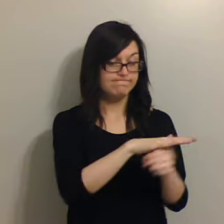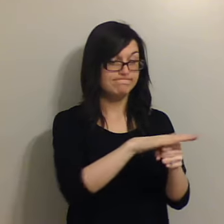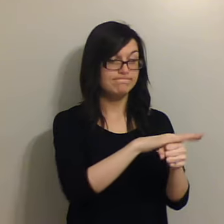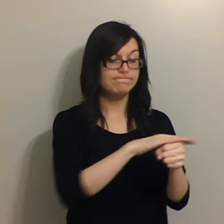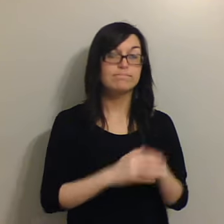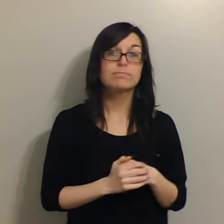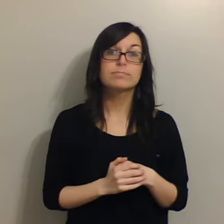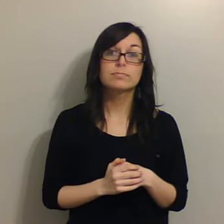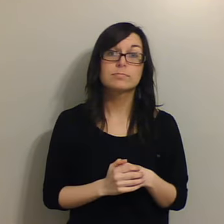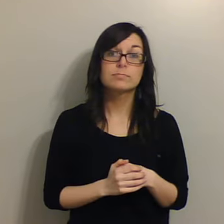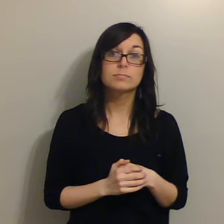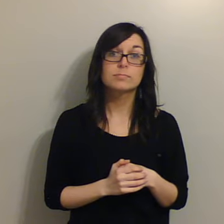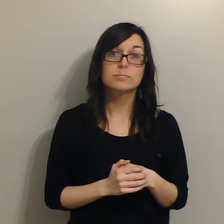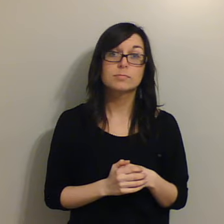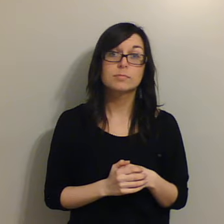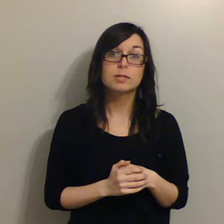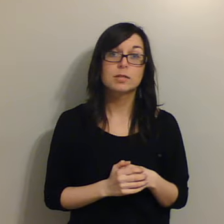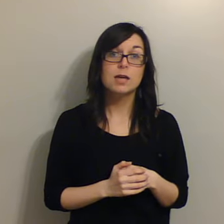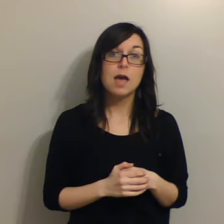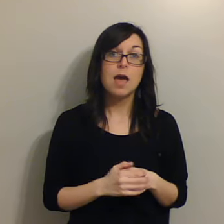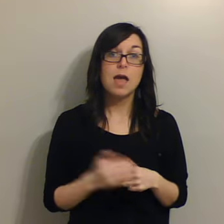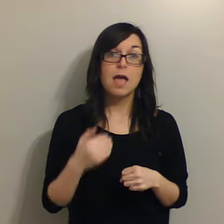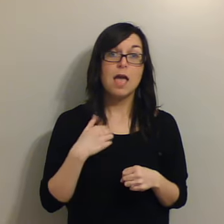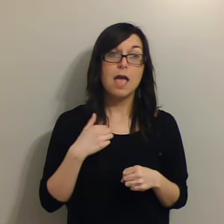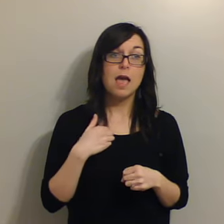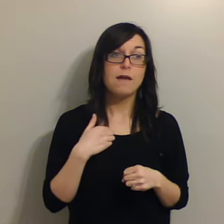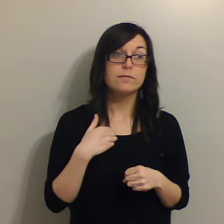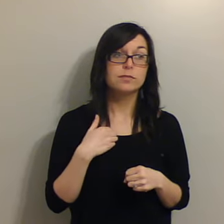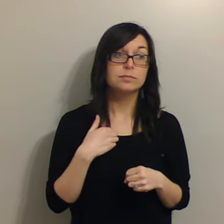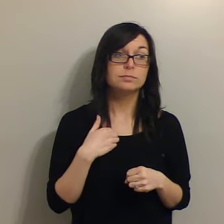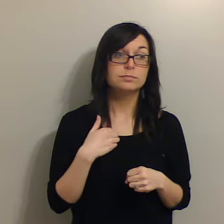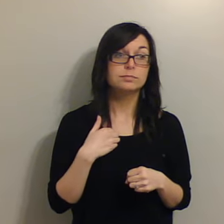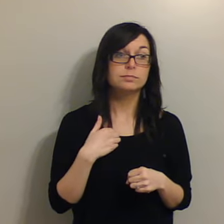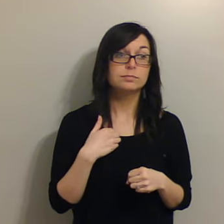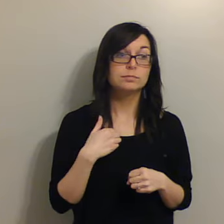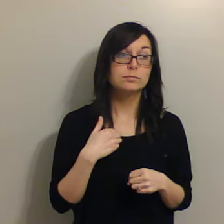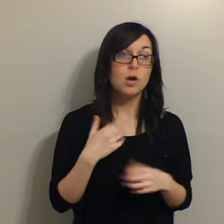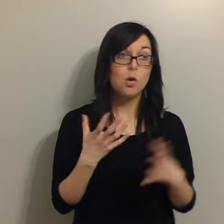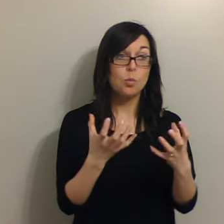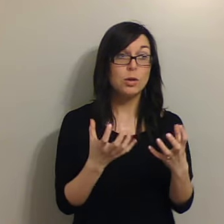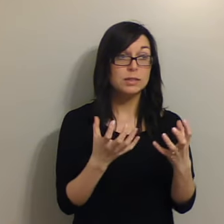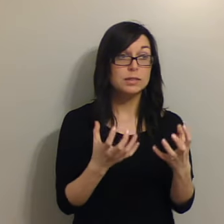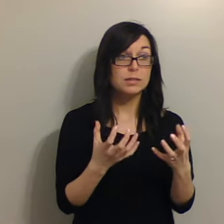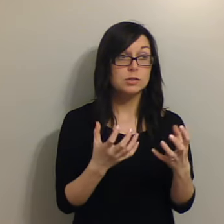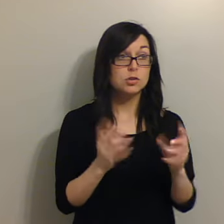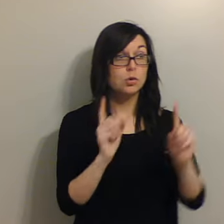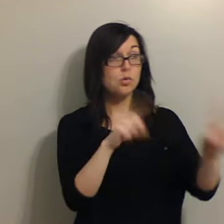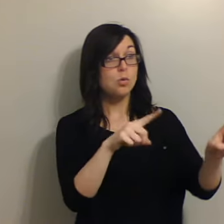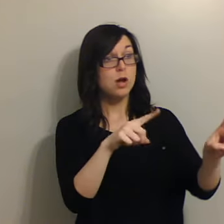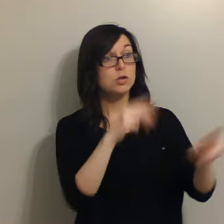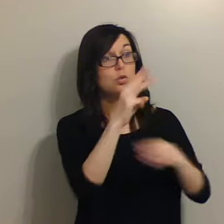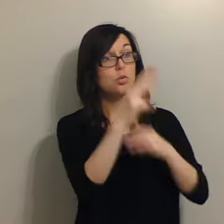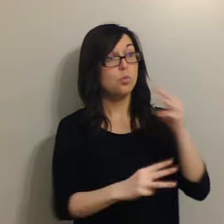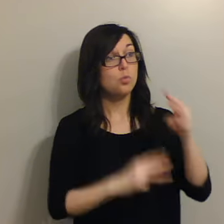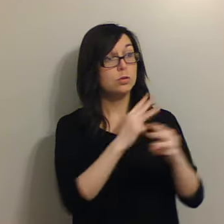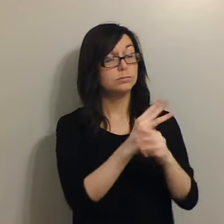willingness to be out of the world. Some people are only comfortable in the confides of their own home. Others